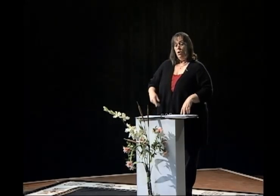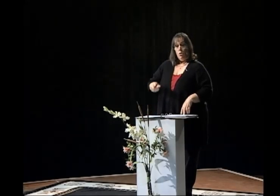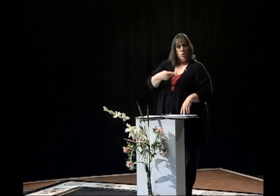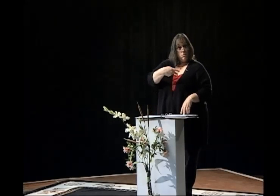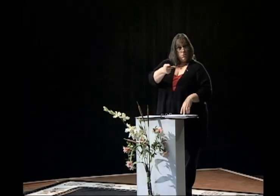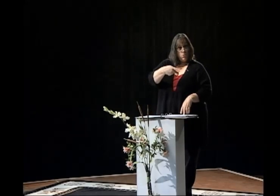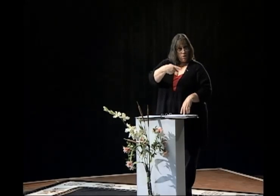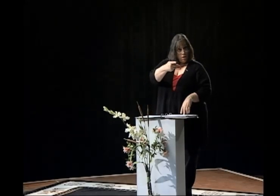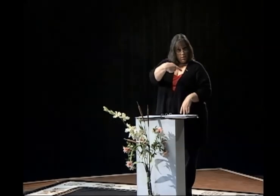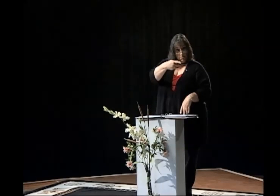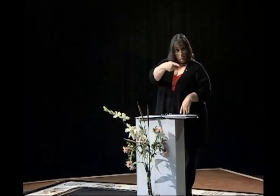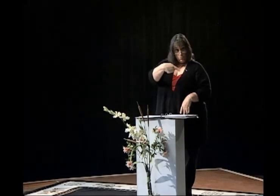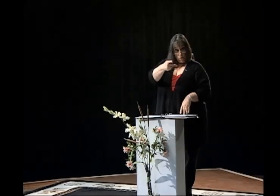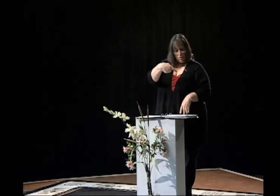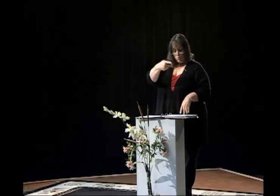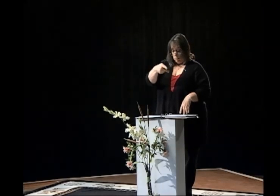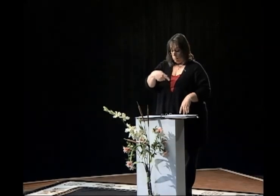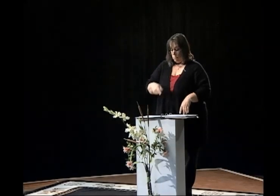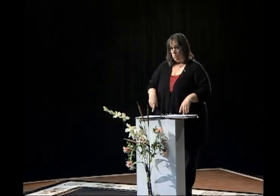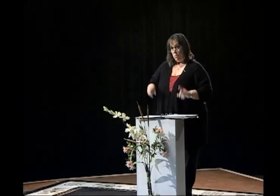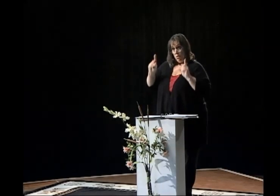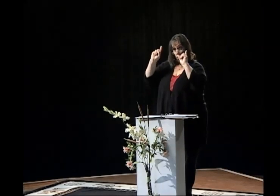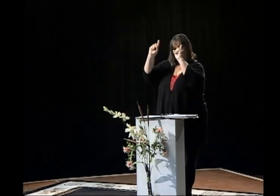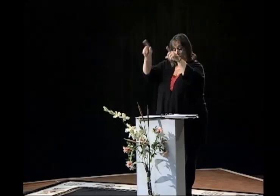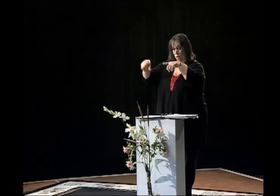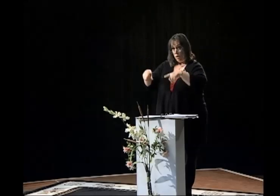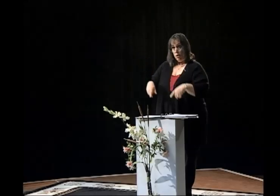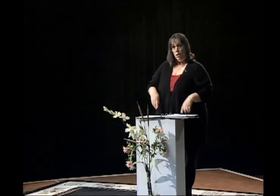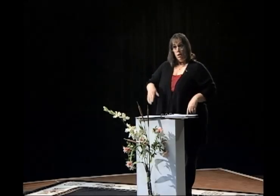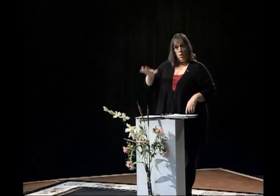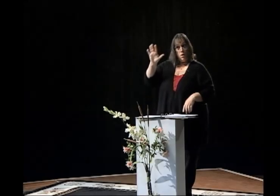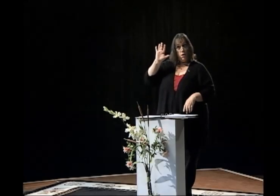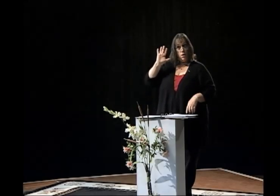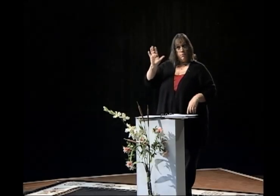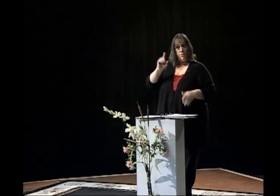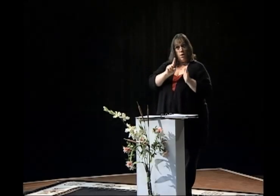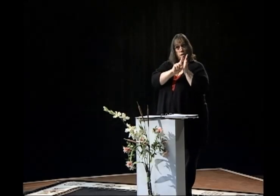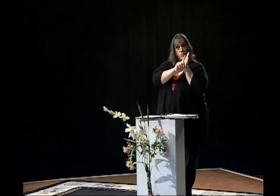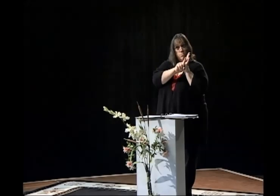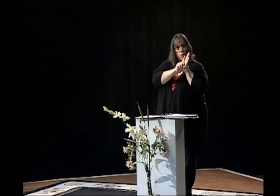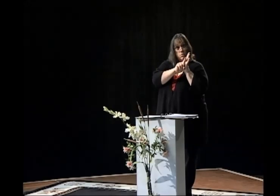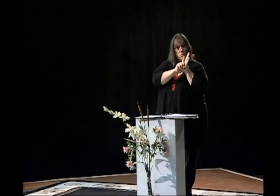Or you and I, we are going in 5 minutes.